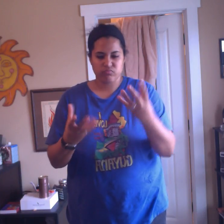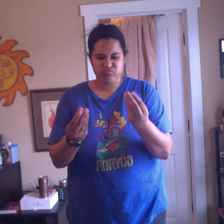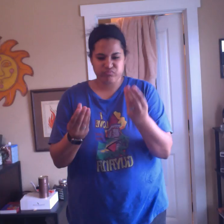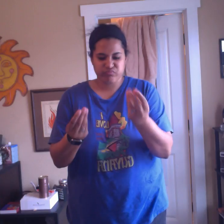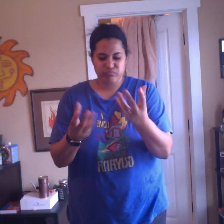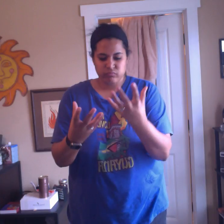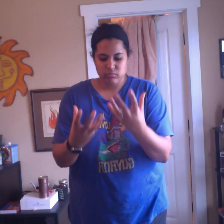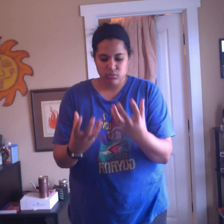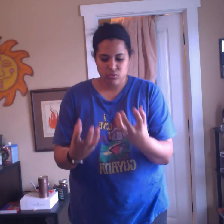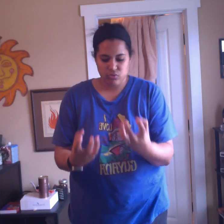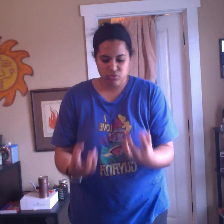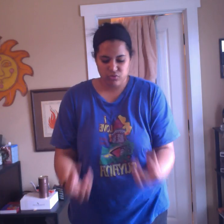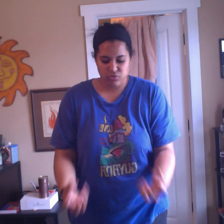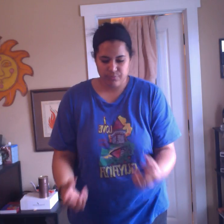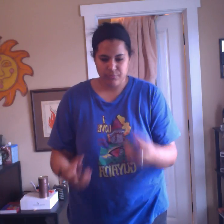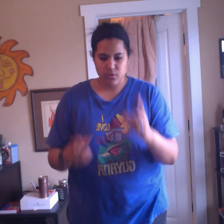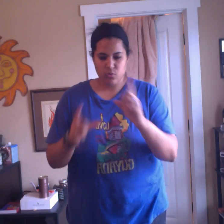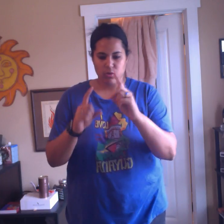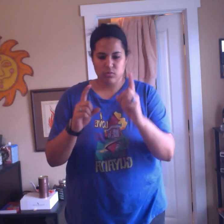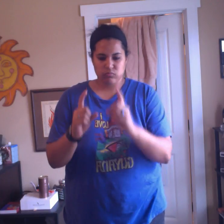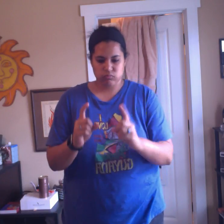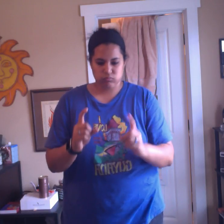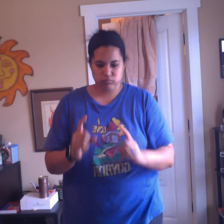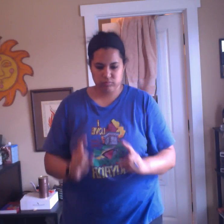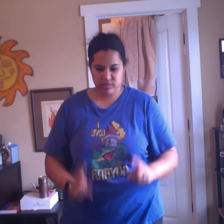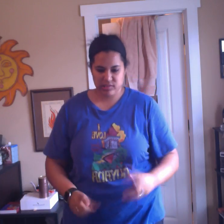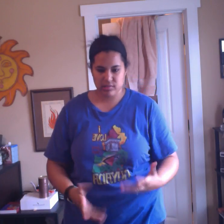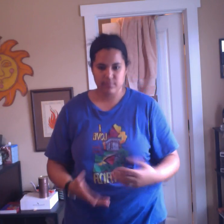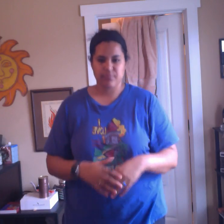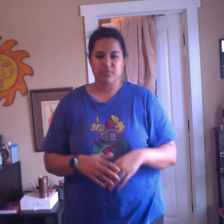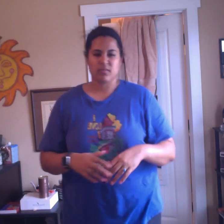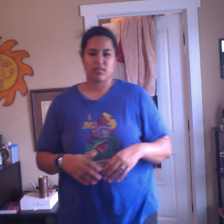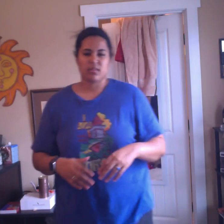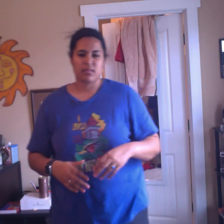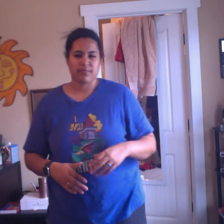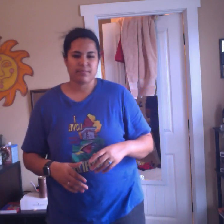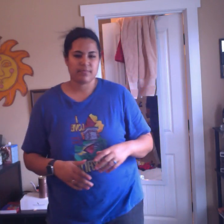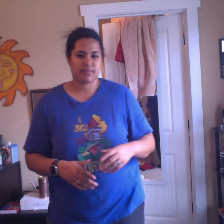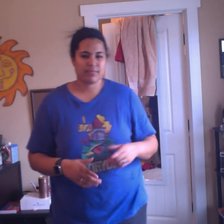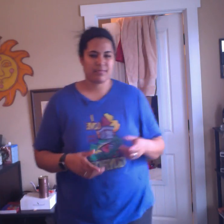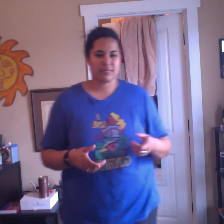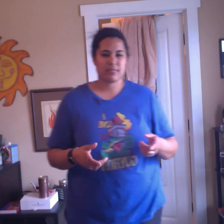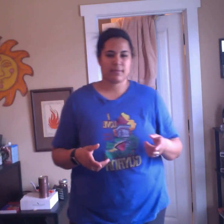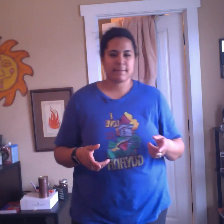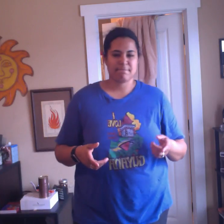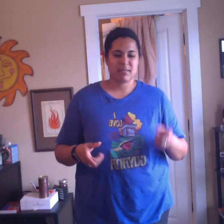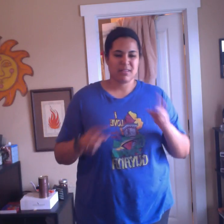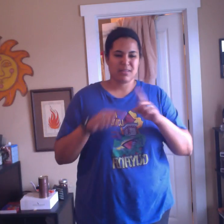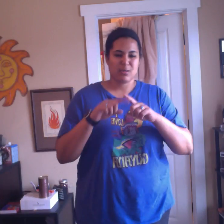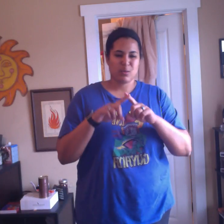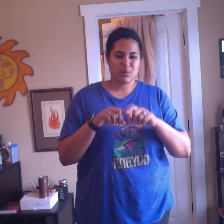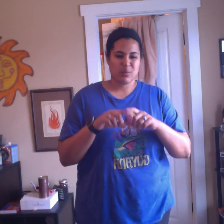water infiltrates soil varies depending on the kind of soil and the amount and intensity of precipitation falling in the area. And